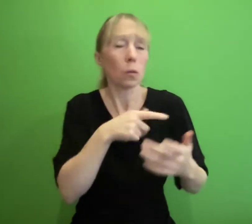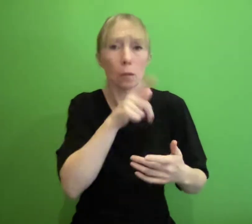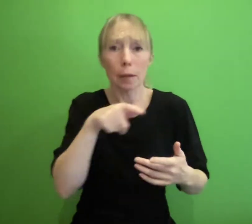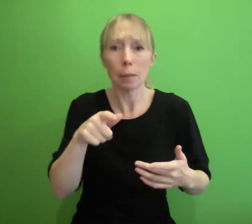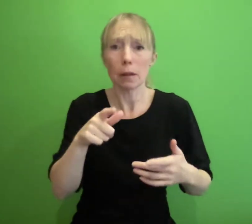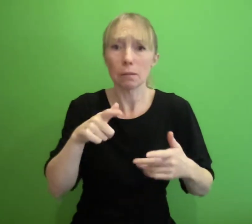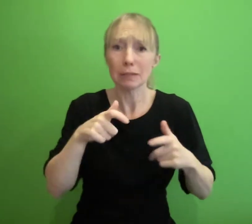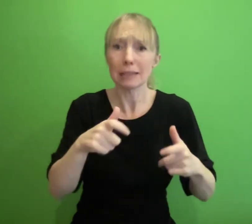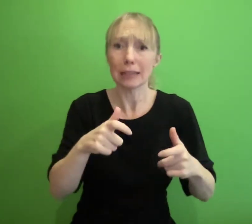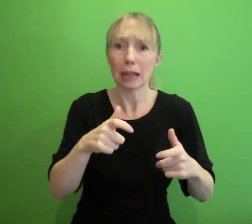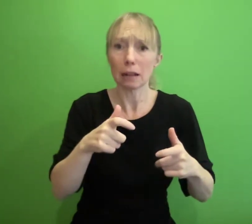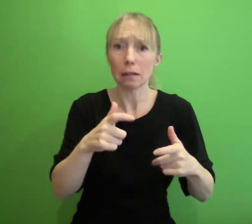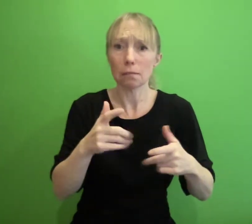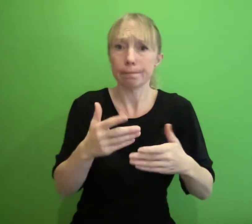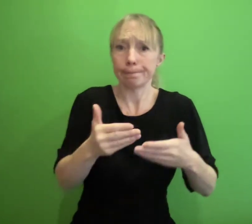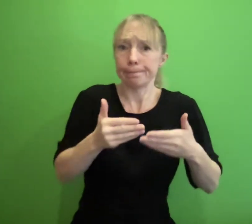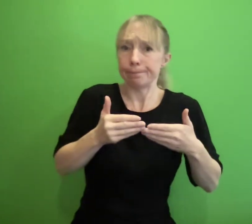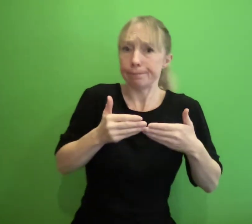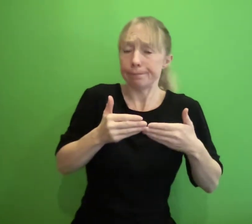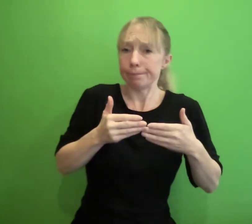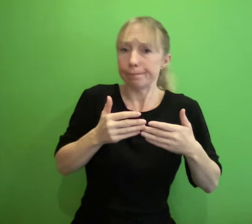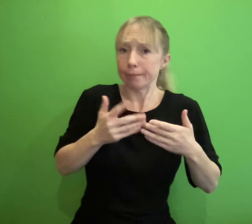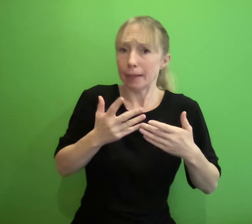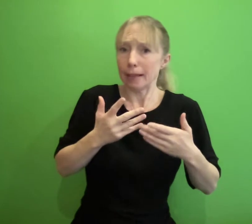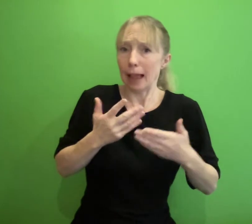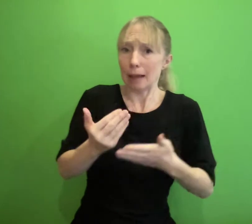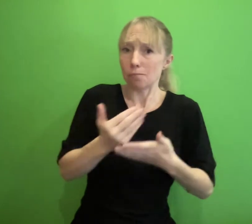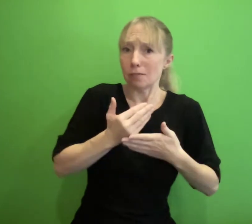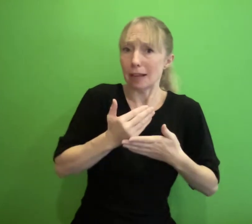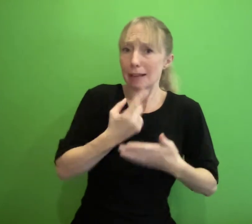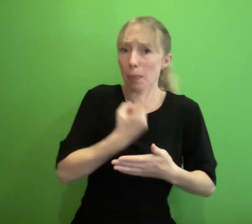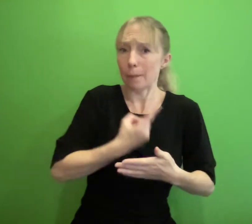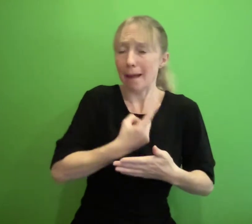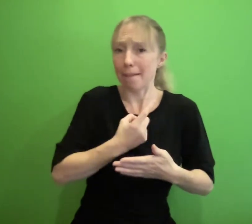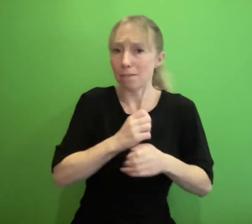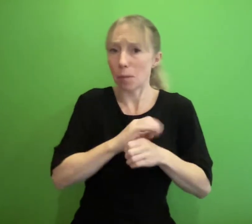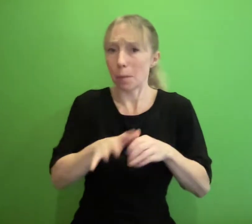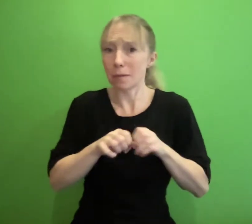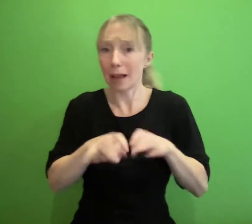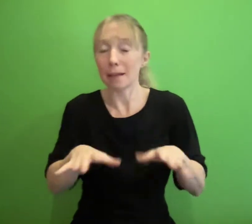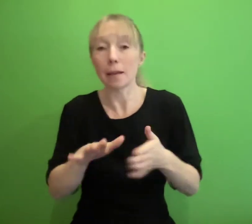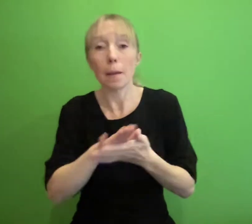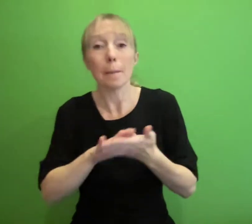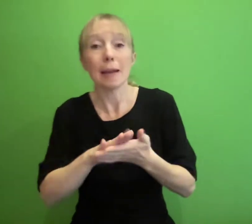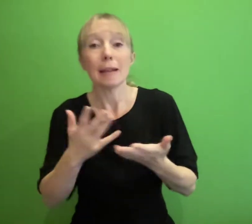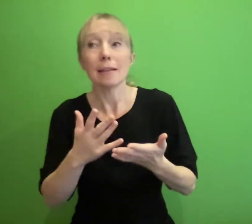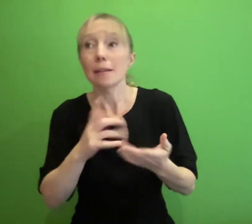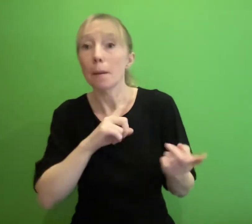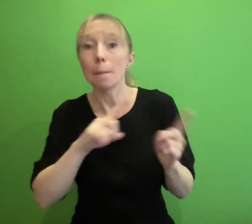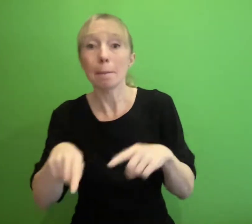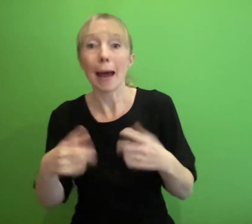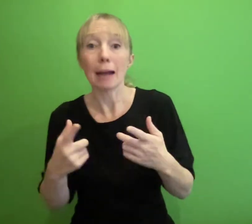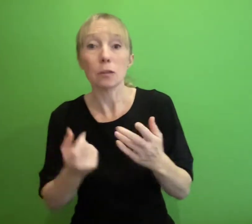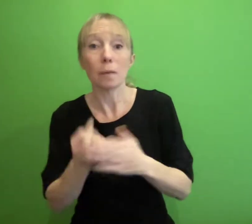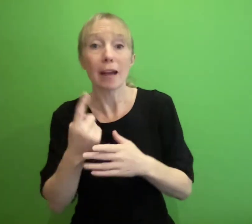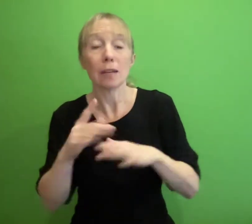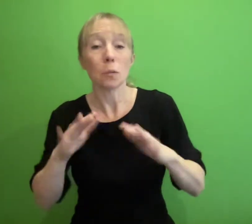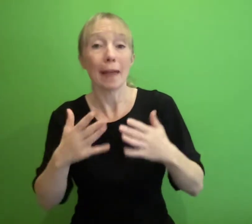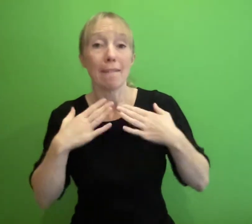pandemic. This also means a return to events without physical access provisions or auto captions, and